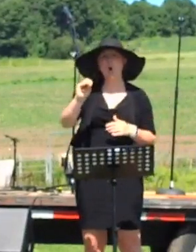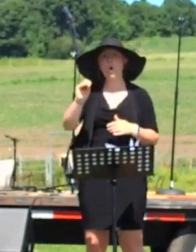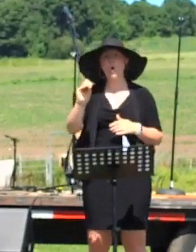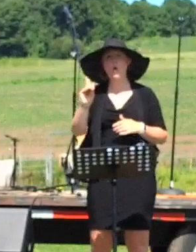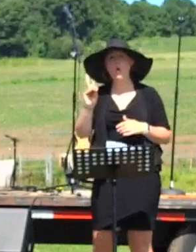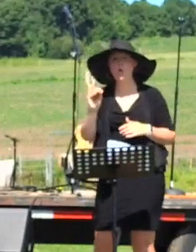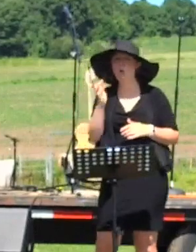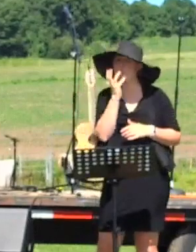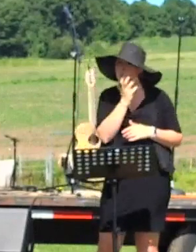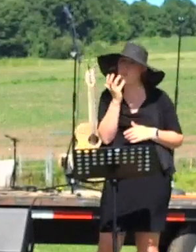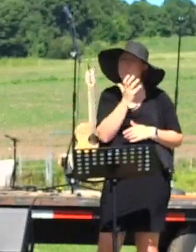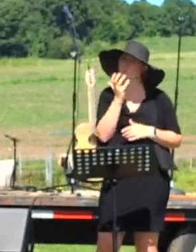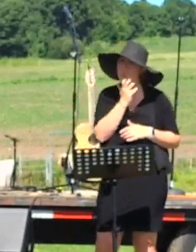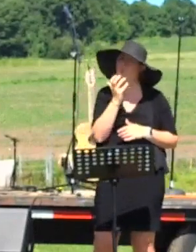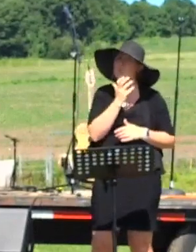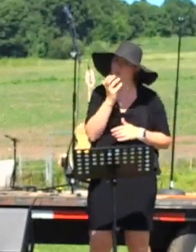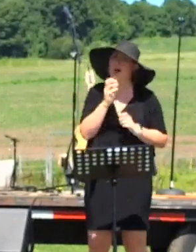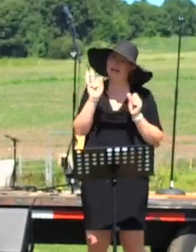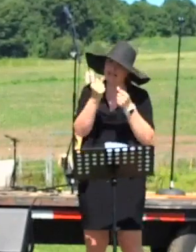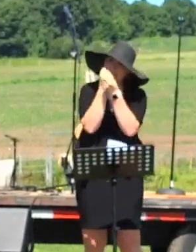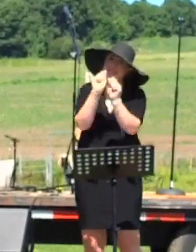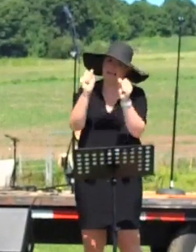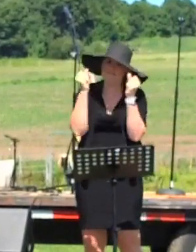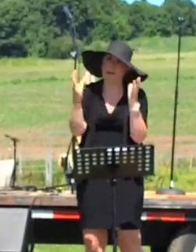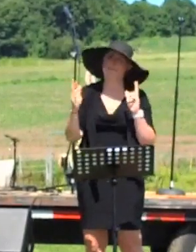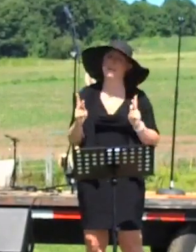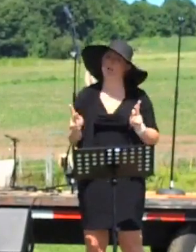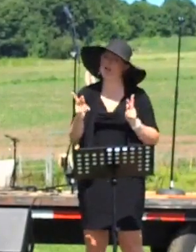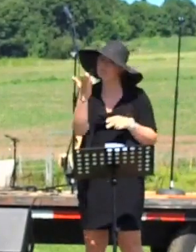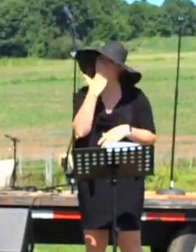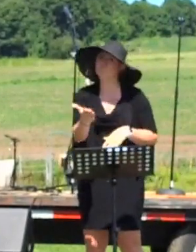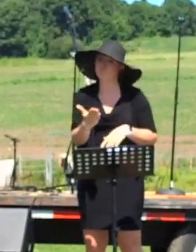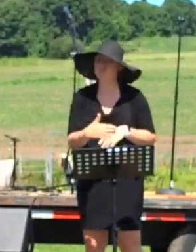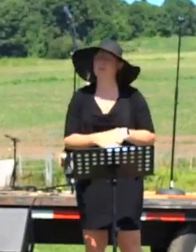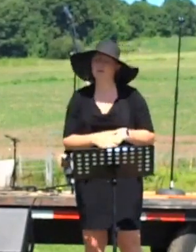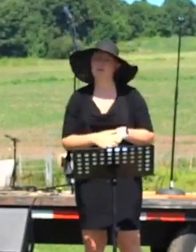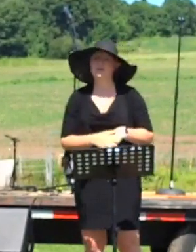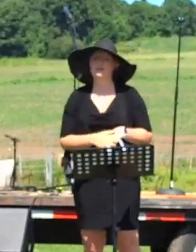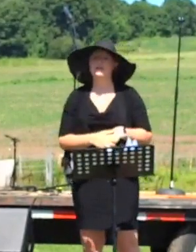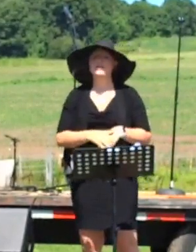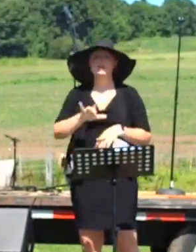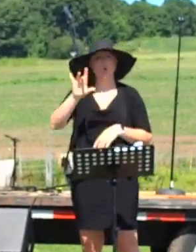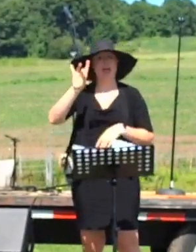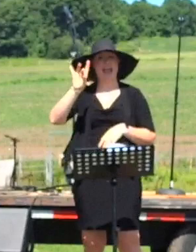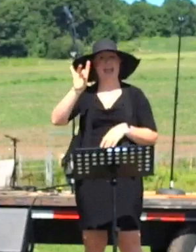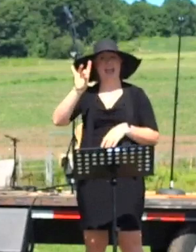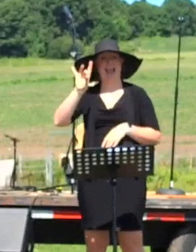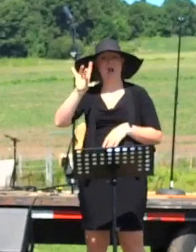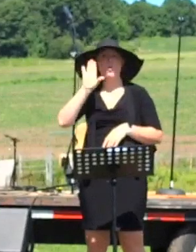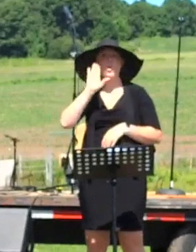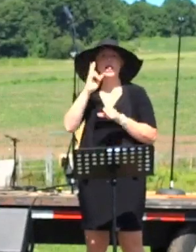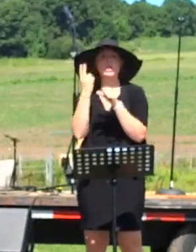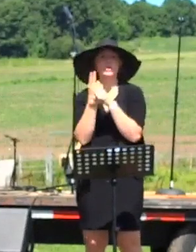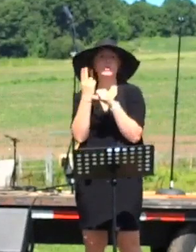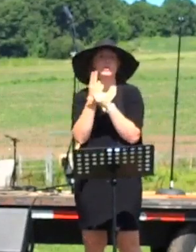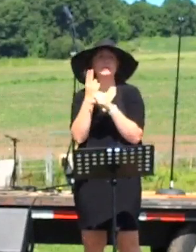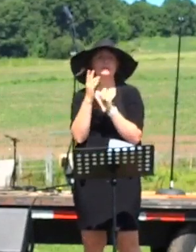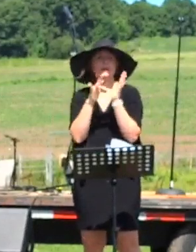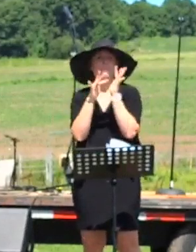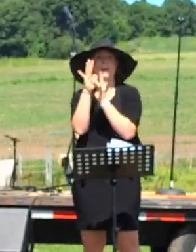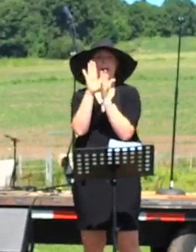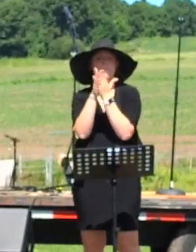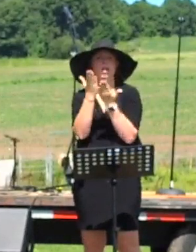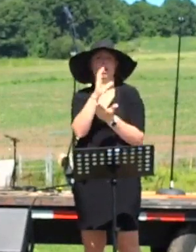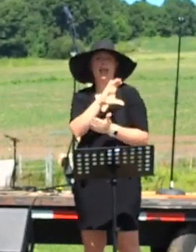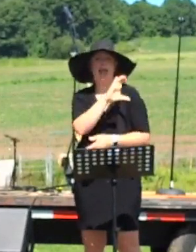inspiring. And as we have with all the other types, we're going to look at the type 8 through a biblical lens, this